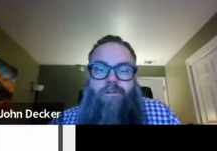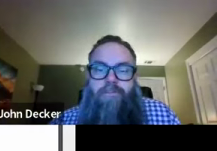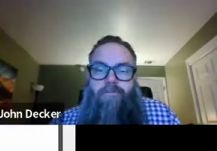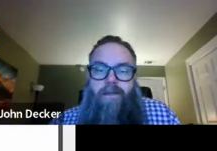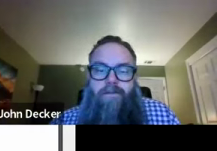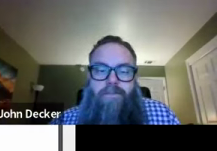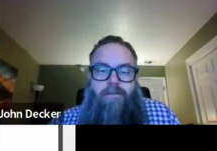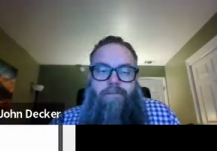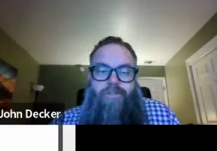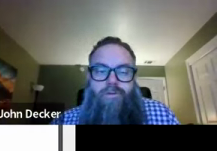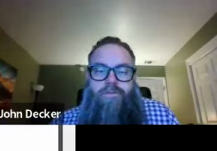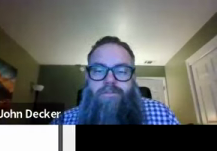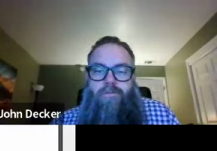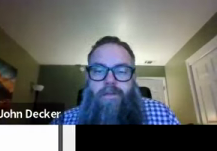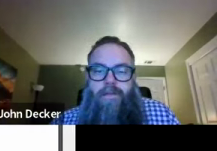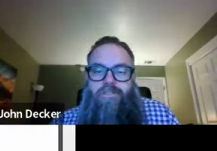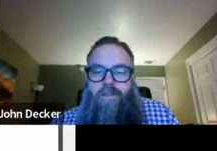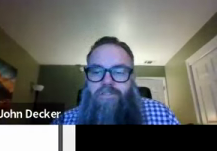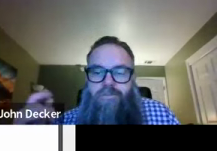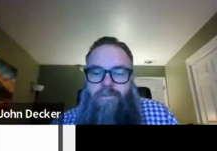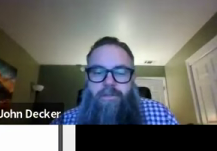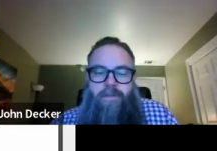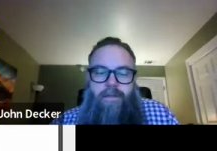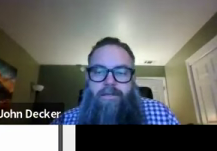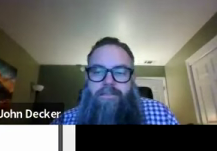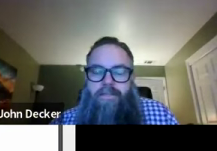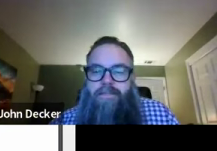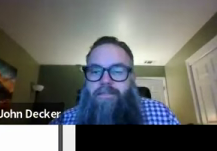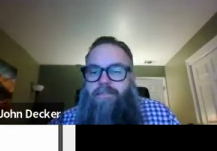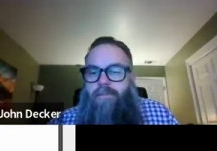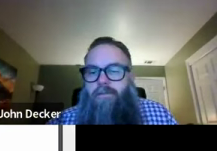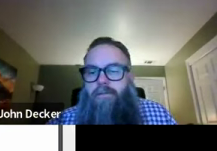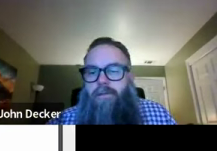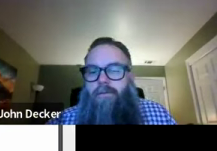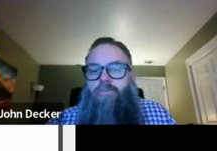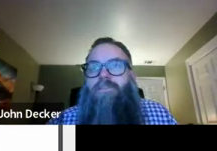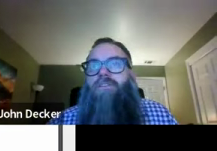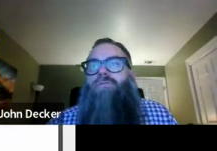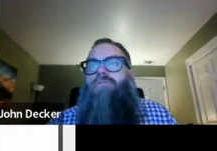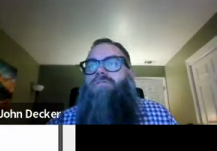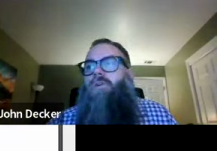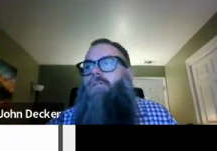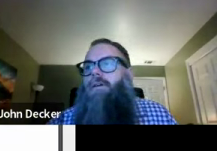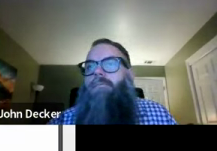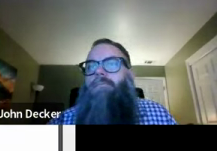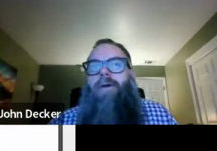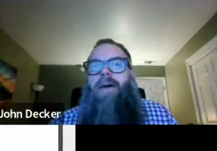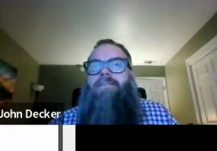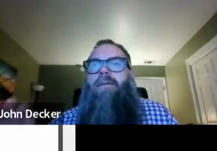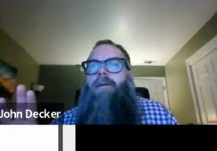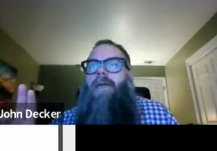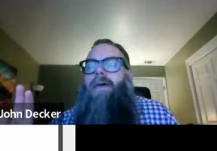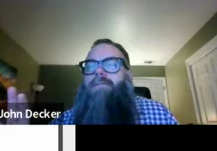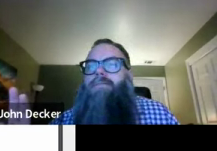local residential service providers out of Jordan's unit, and I think she works with Denise and some of the other residential folks as well